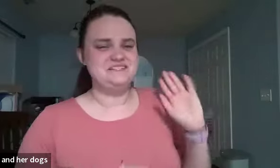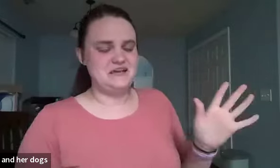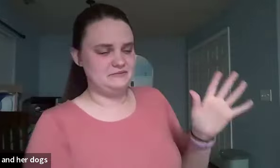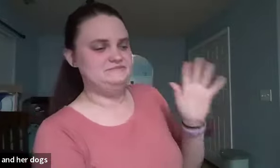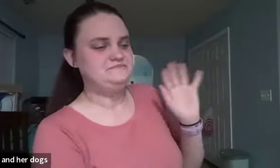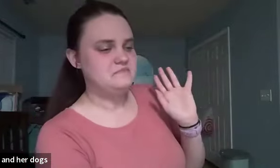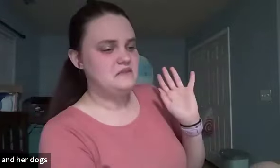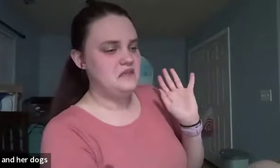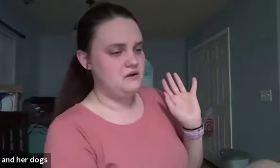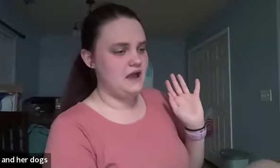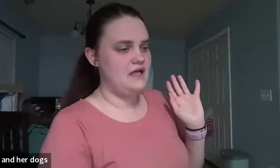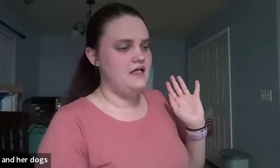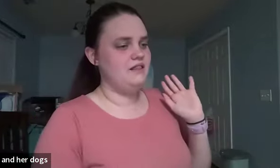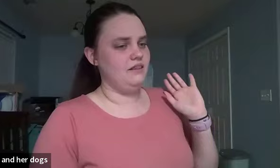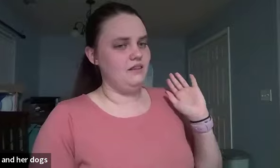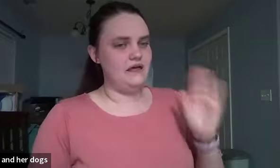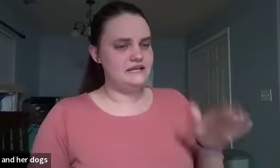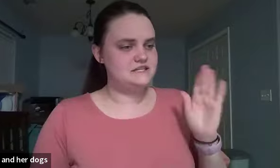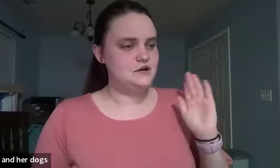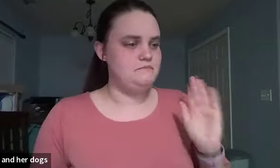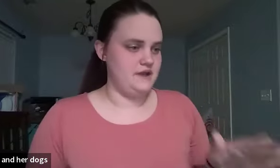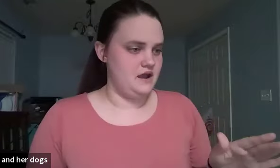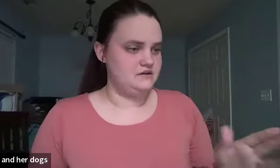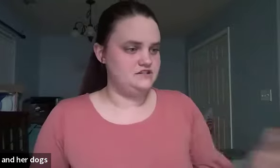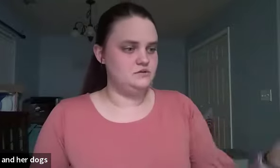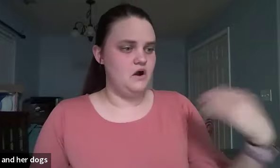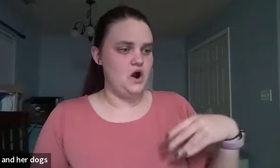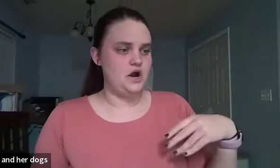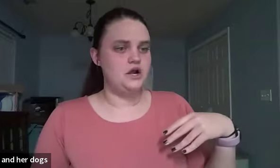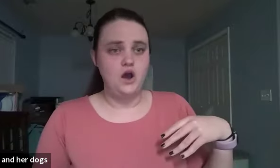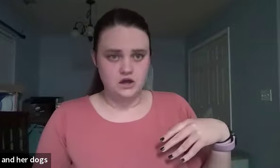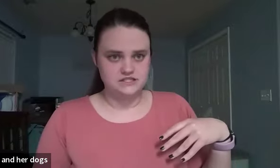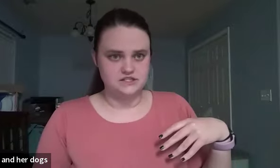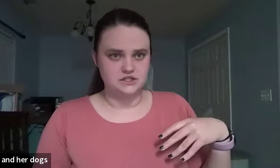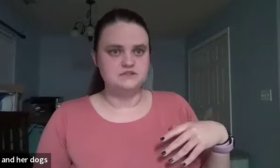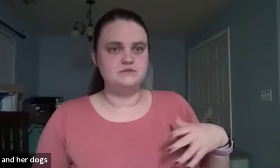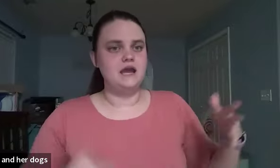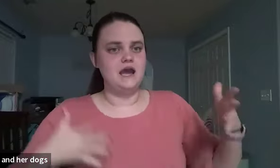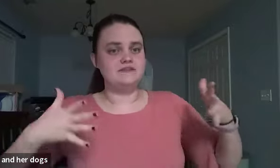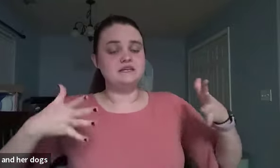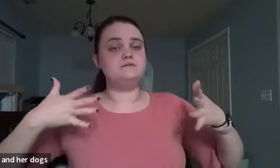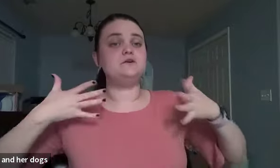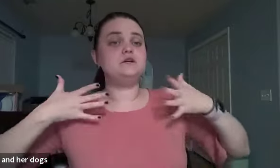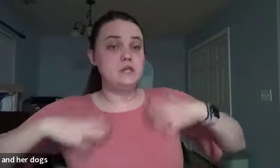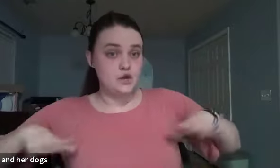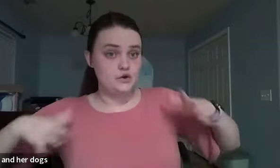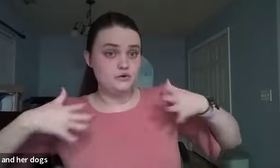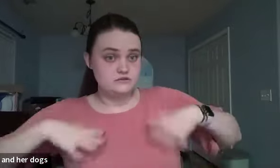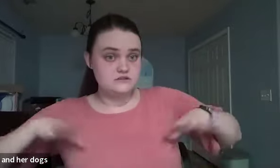So, okay. Let's go back to our costumes. So we had the sign for